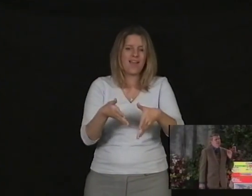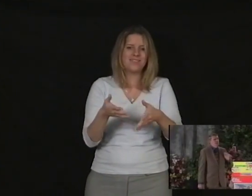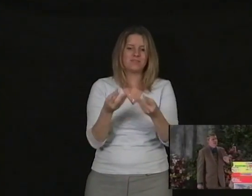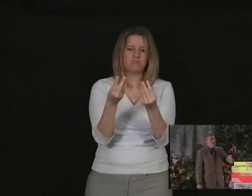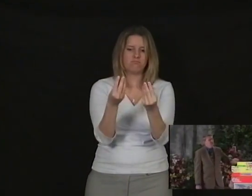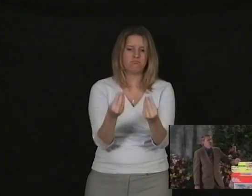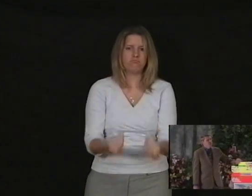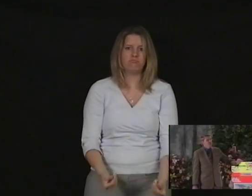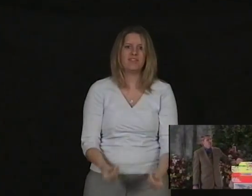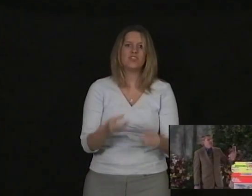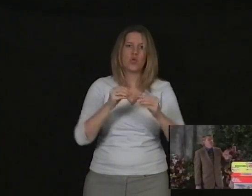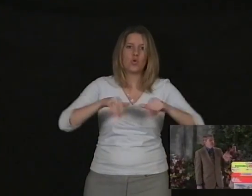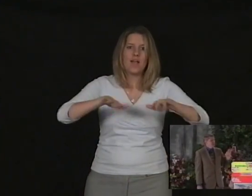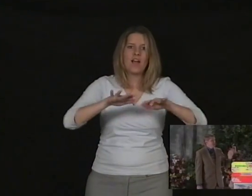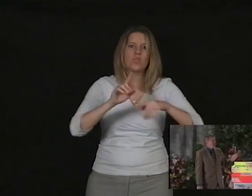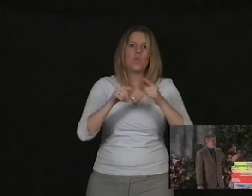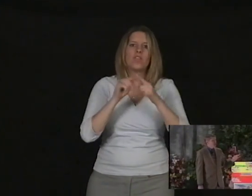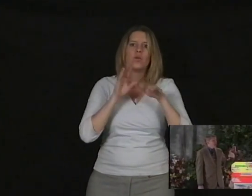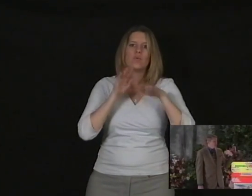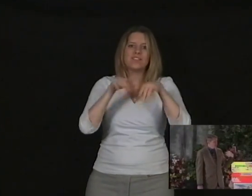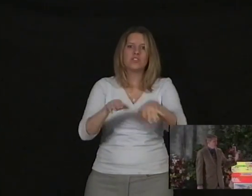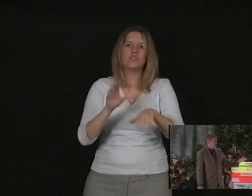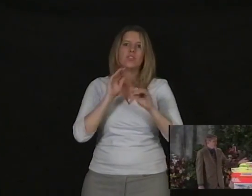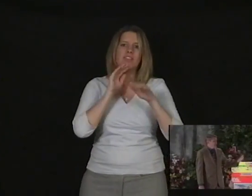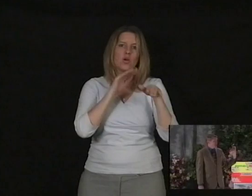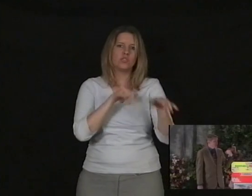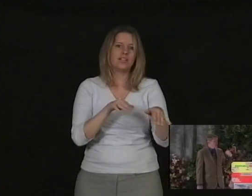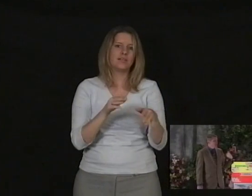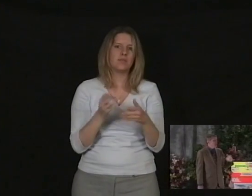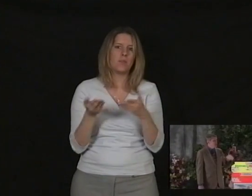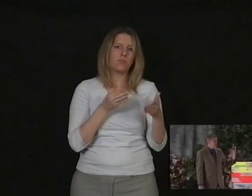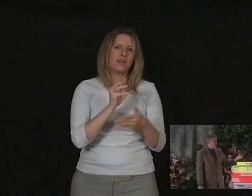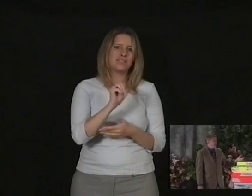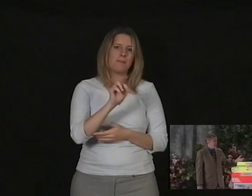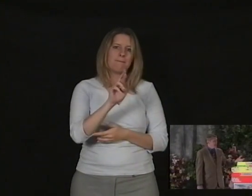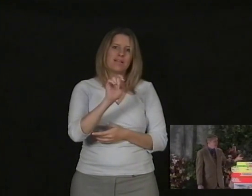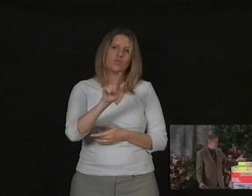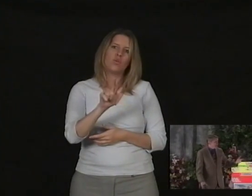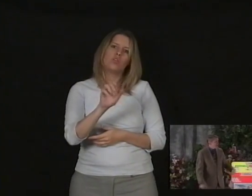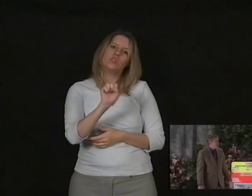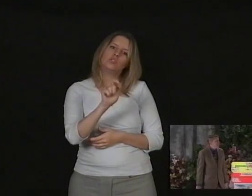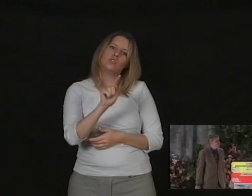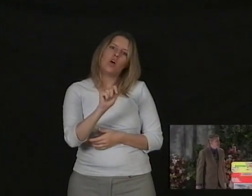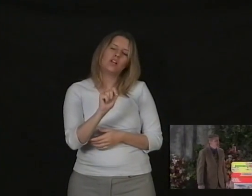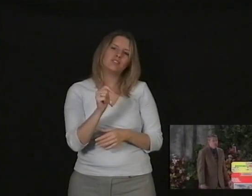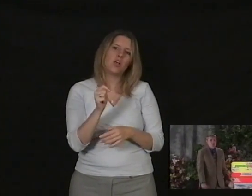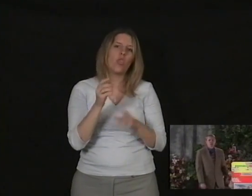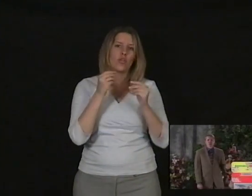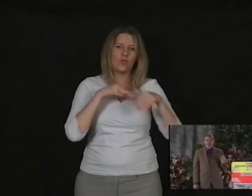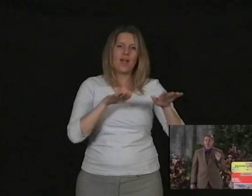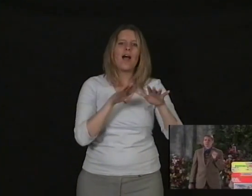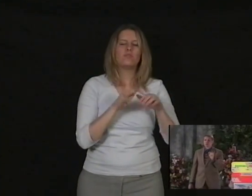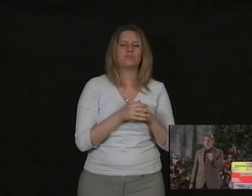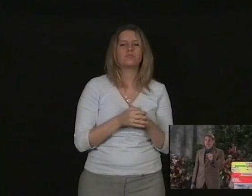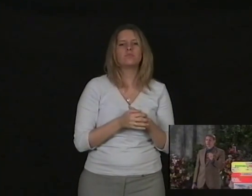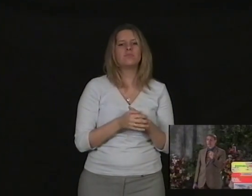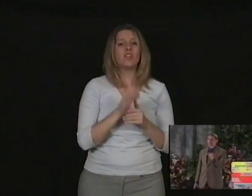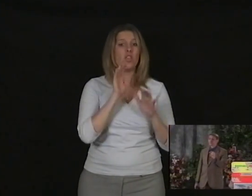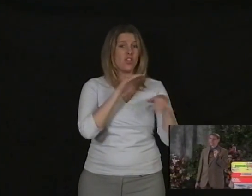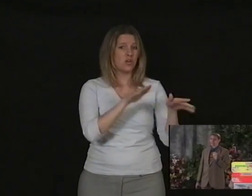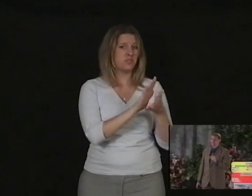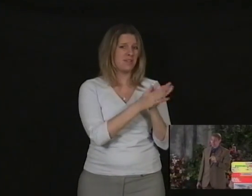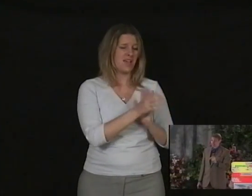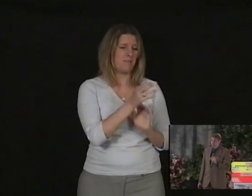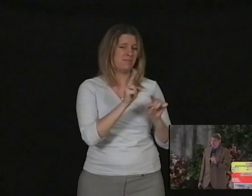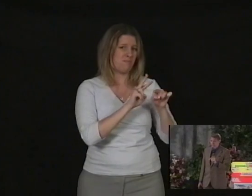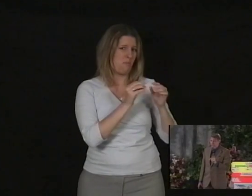Well, as it runs into the ocean, it brings with it mineral salts off the ground. It washes salts off the ground called mineral salts. The oceans are getting saltier